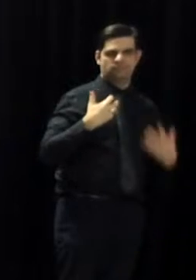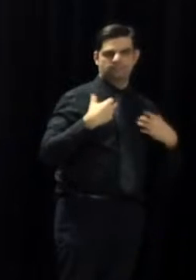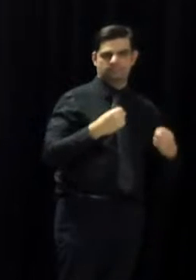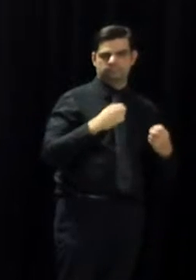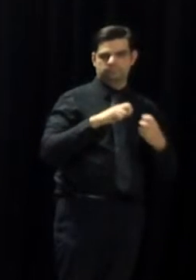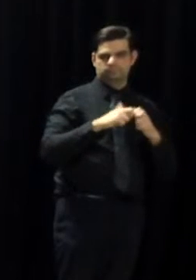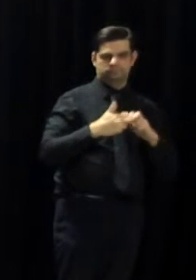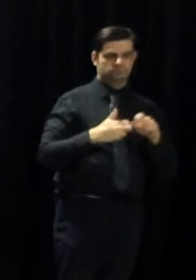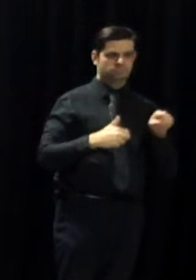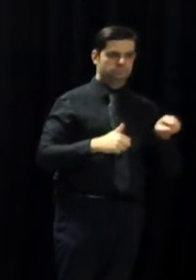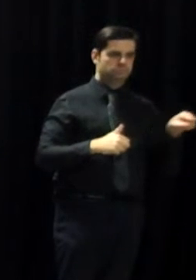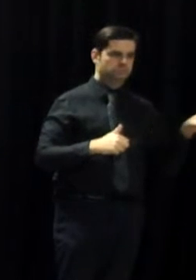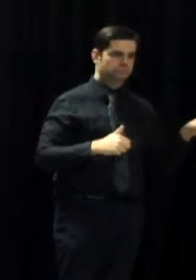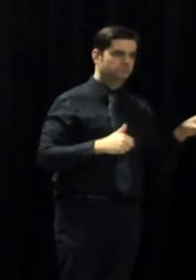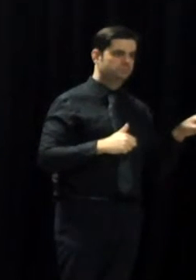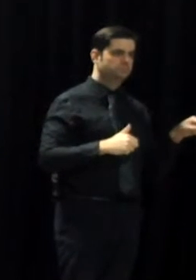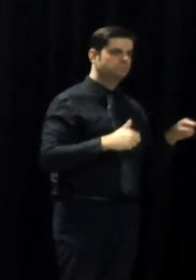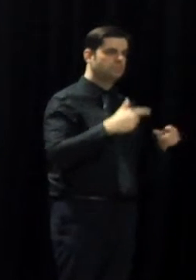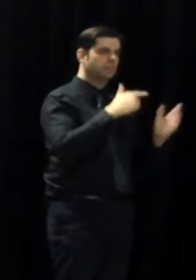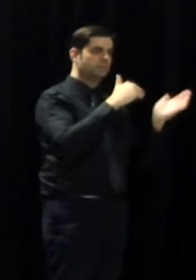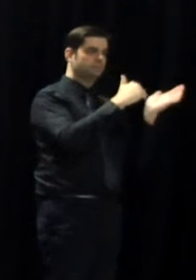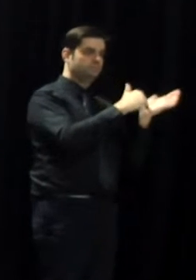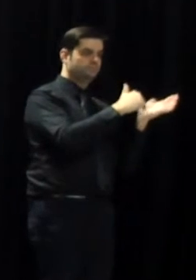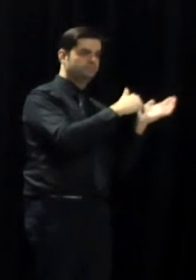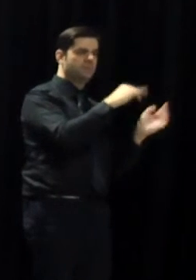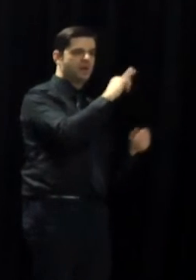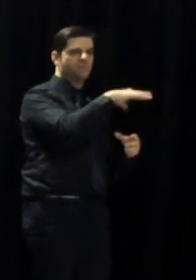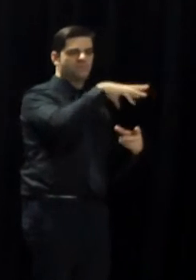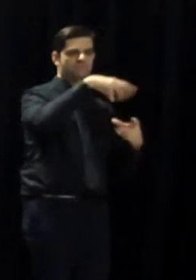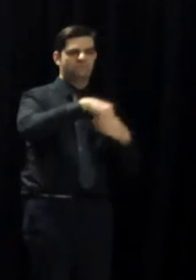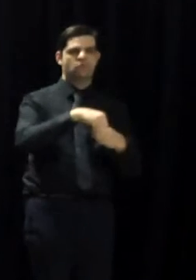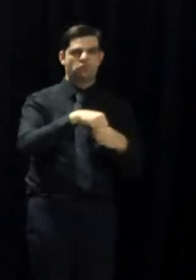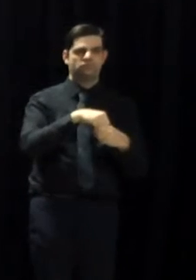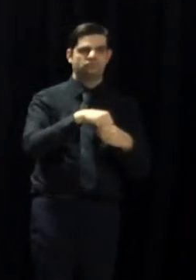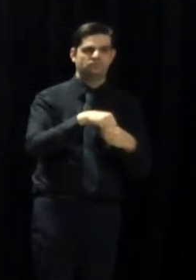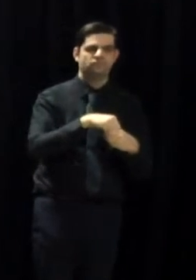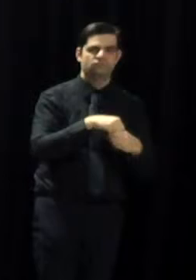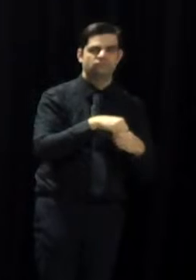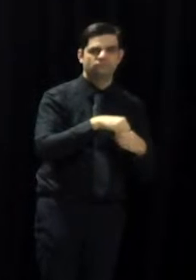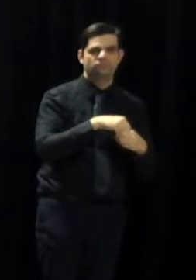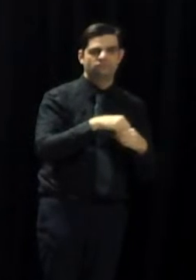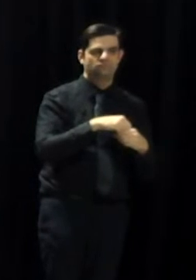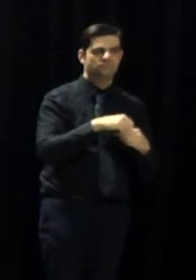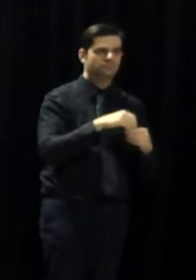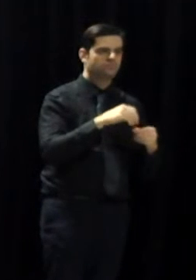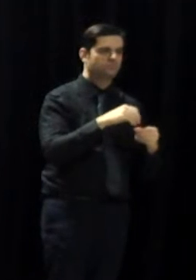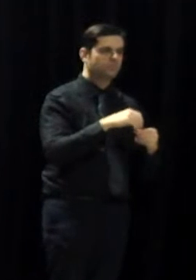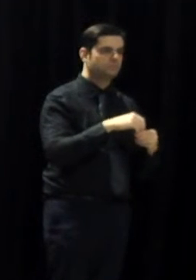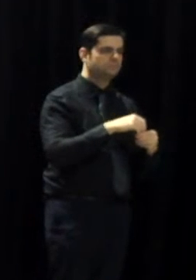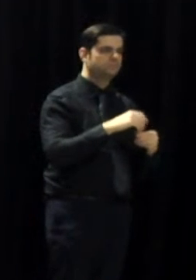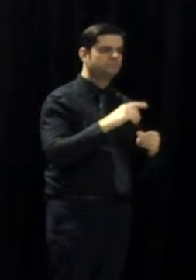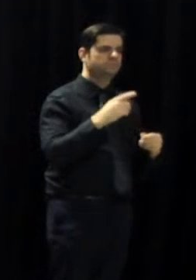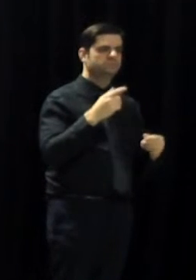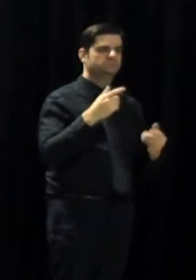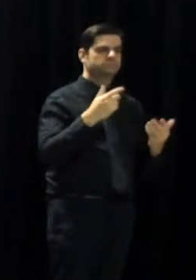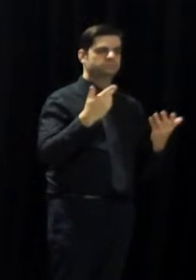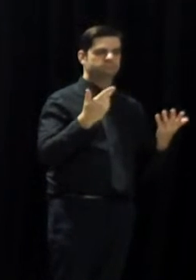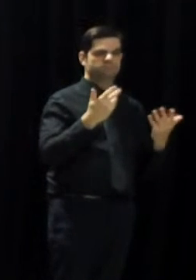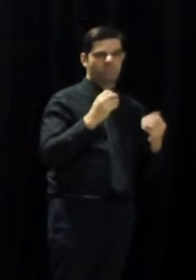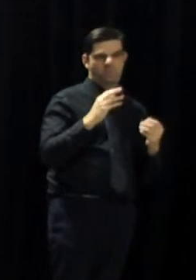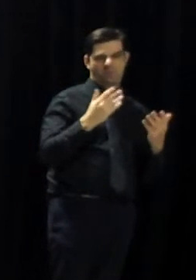in through that. So how do you best reach them? Maybe it's the primary care networks helping pre-register